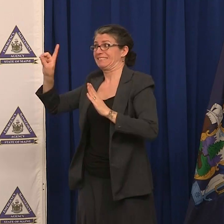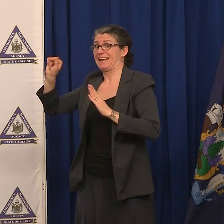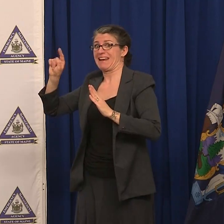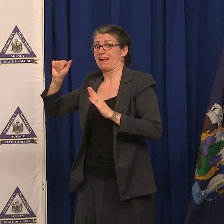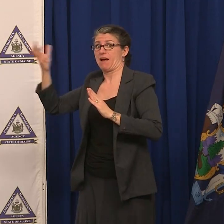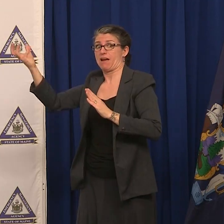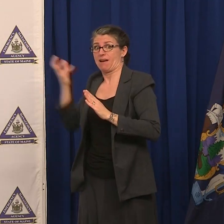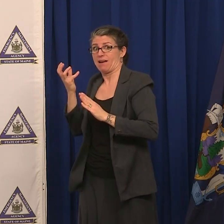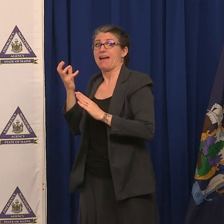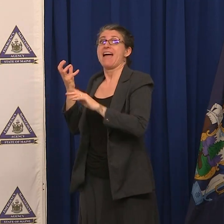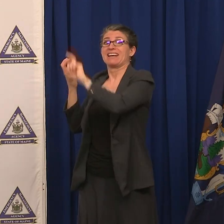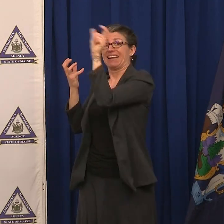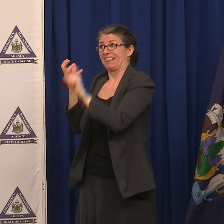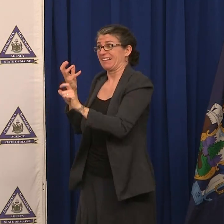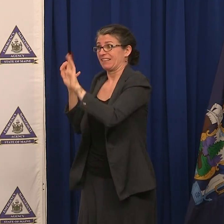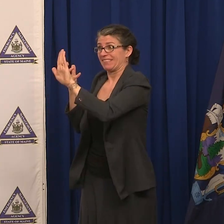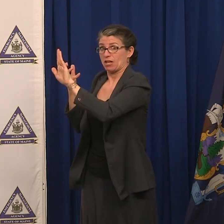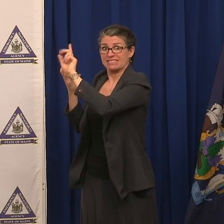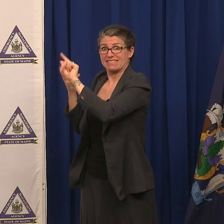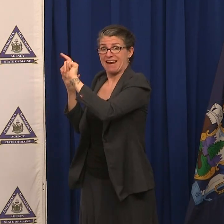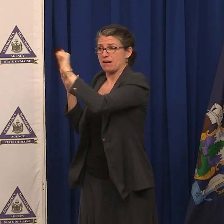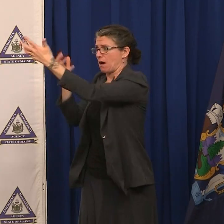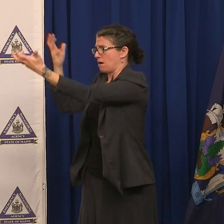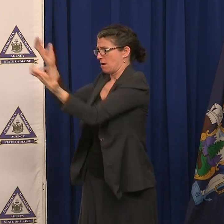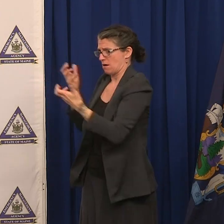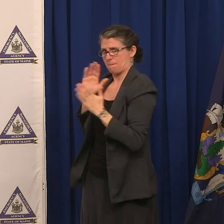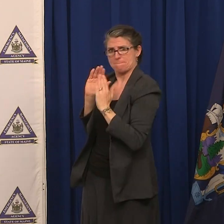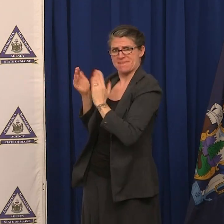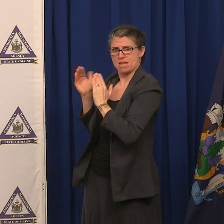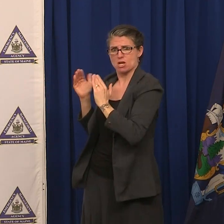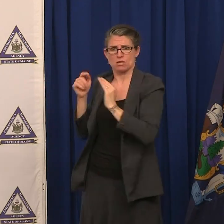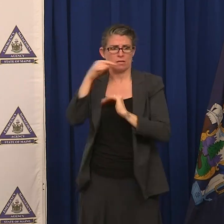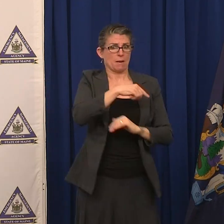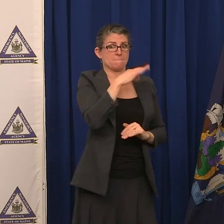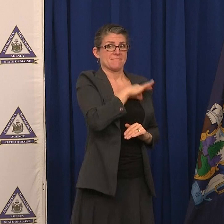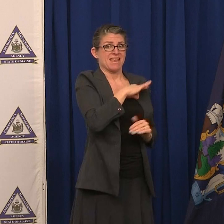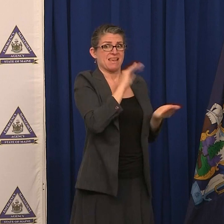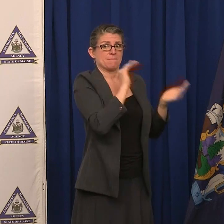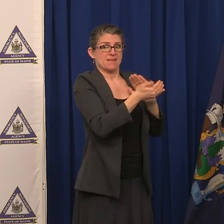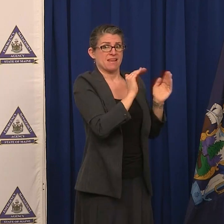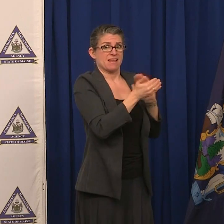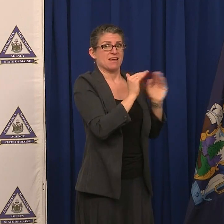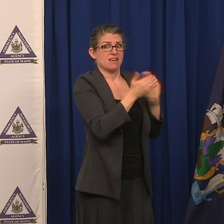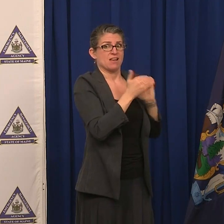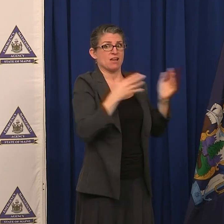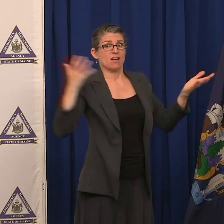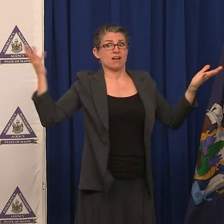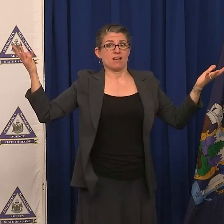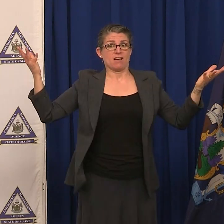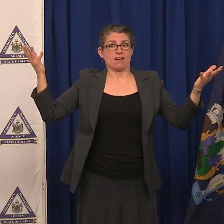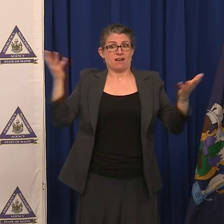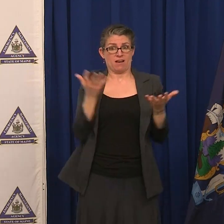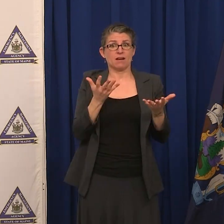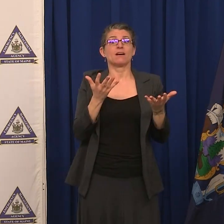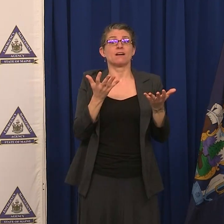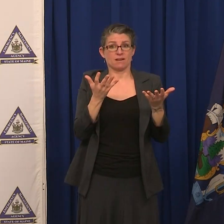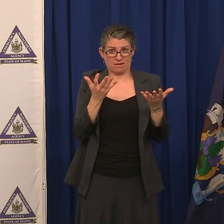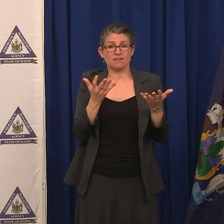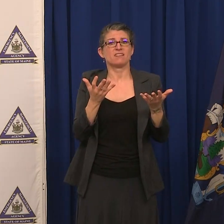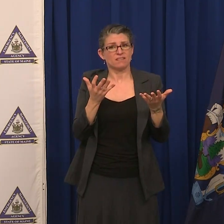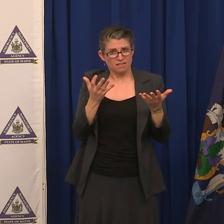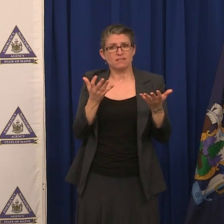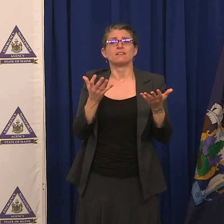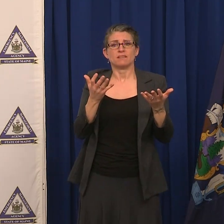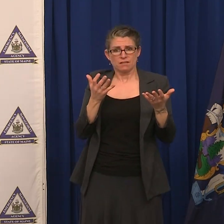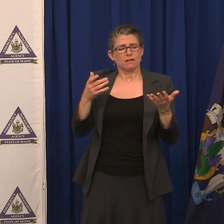countries because of their work, their heroism in being on the job. And so that's one of the reasons why, as we move